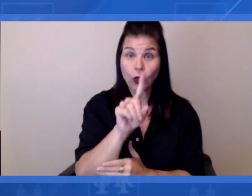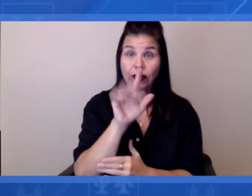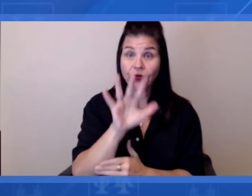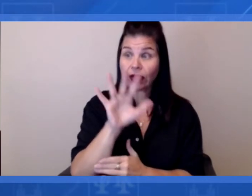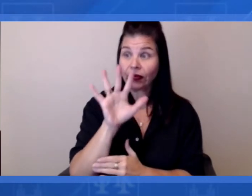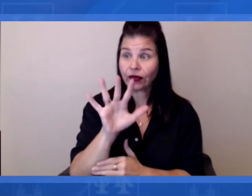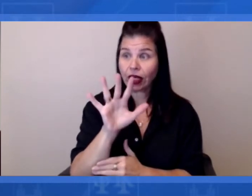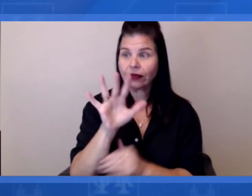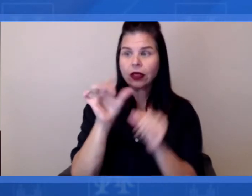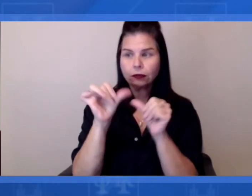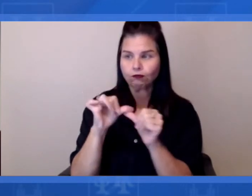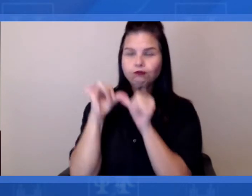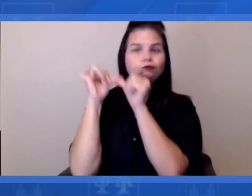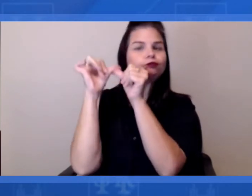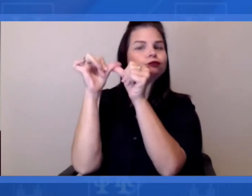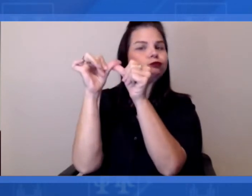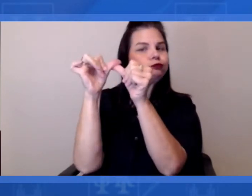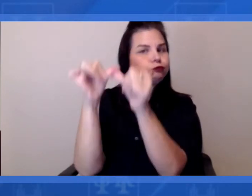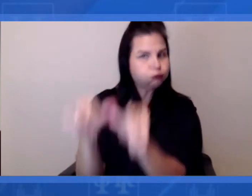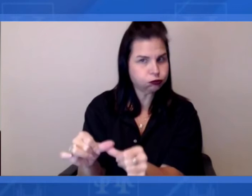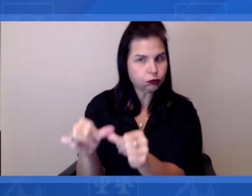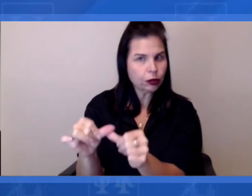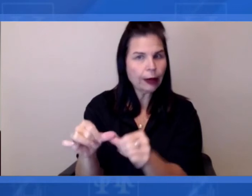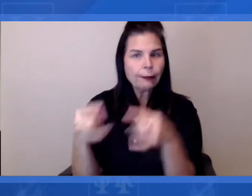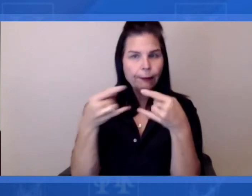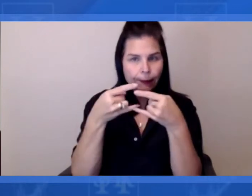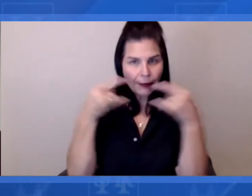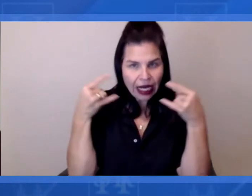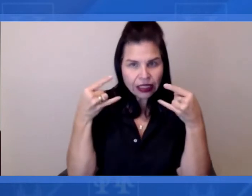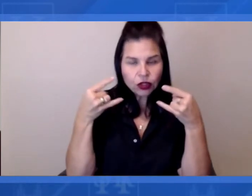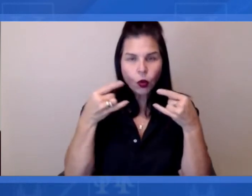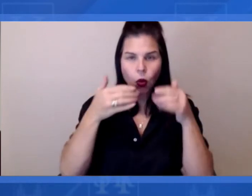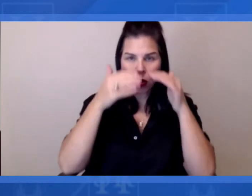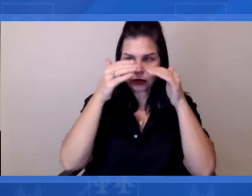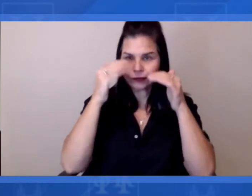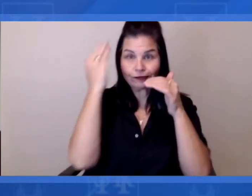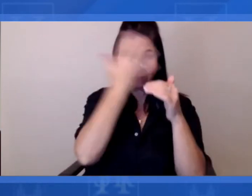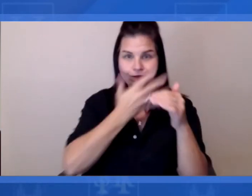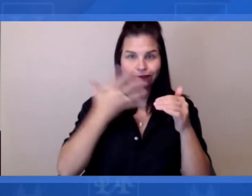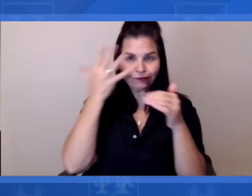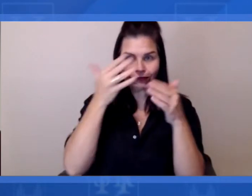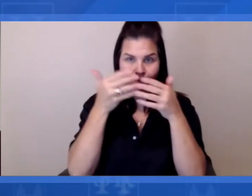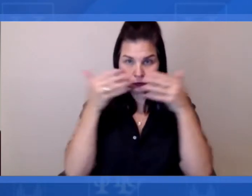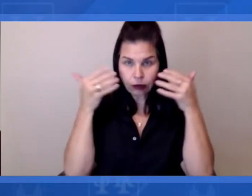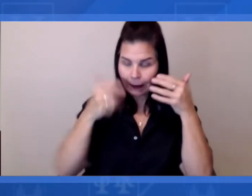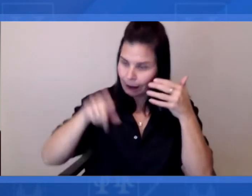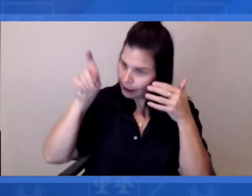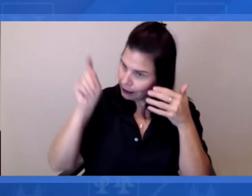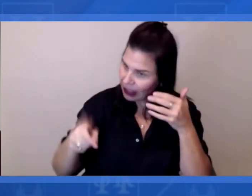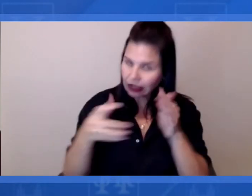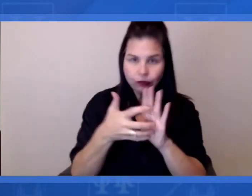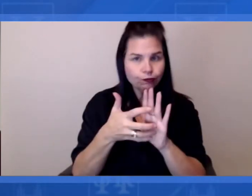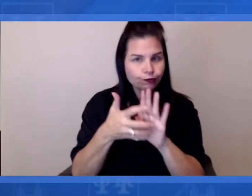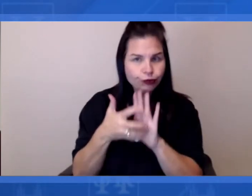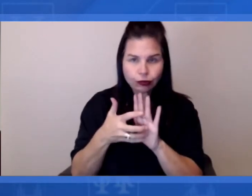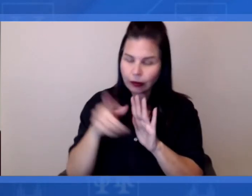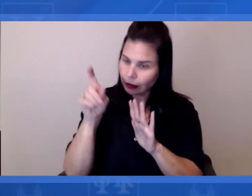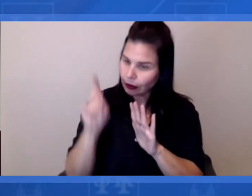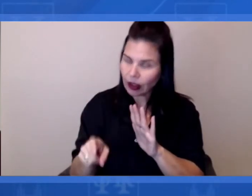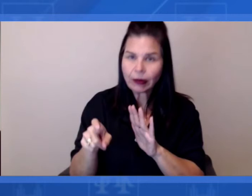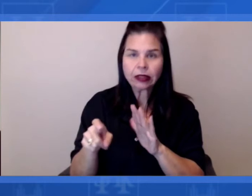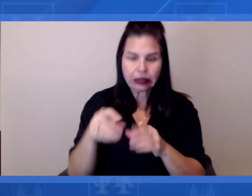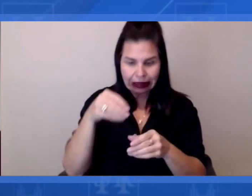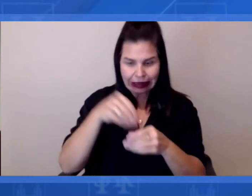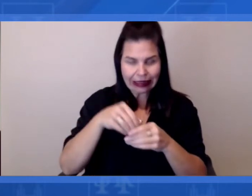be in effect. Masks or face coverings must be worn in enclosed public